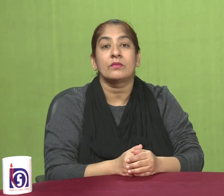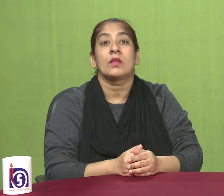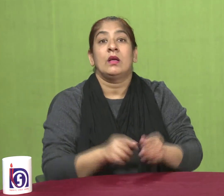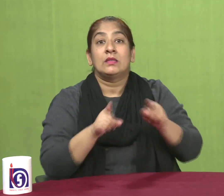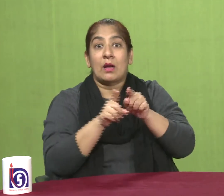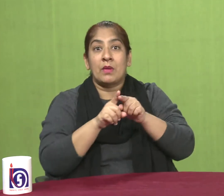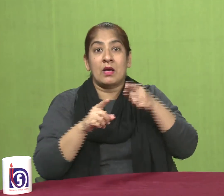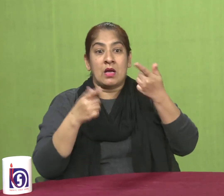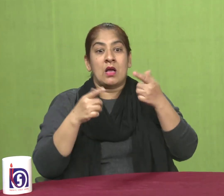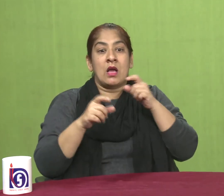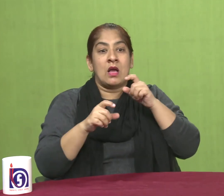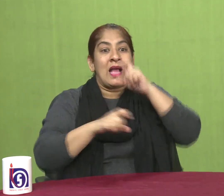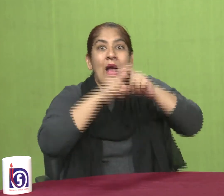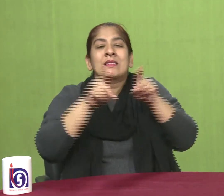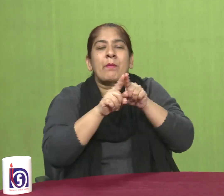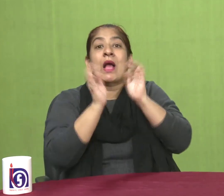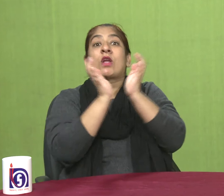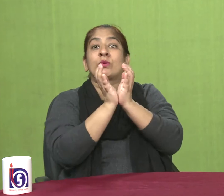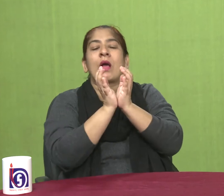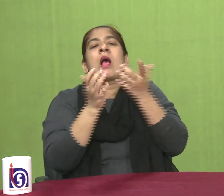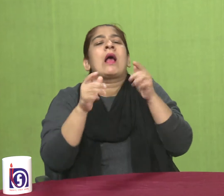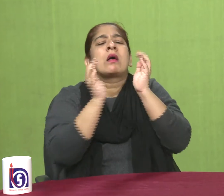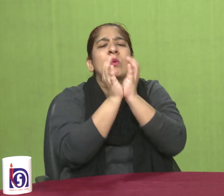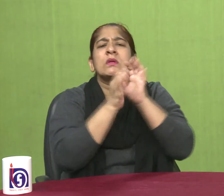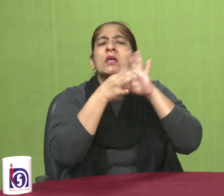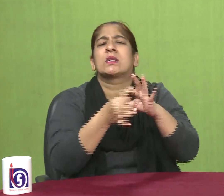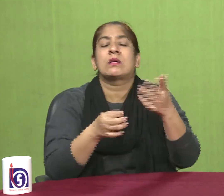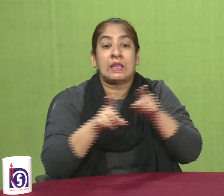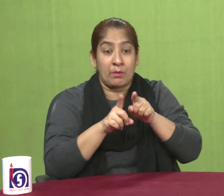Then there is insurance company.